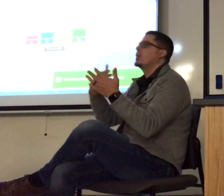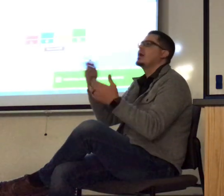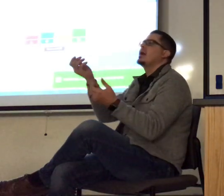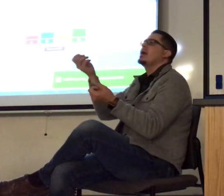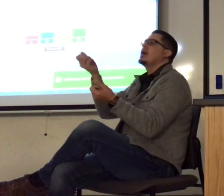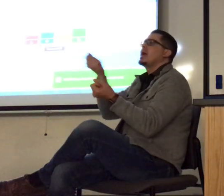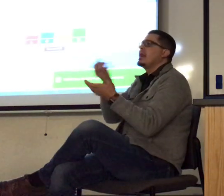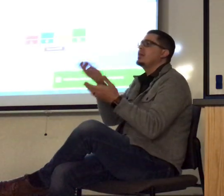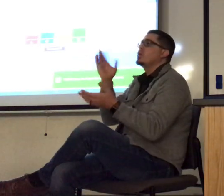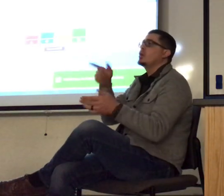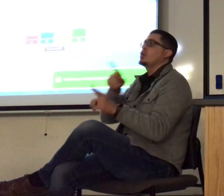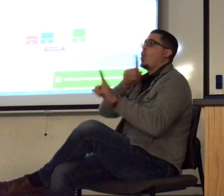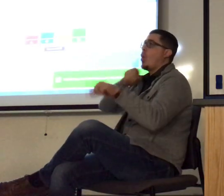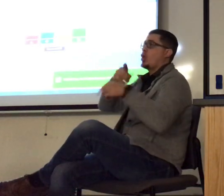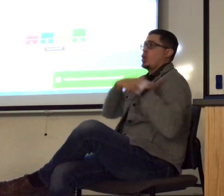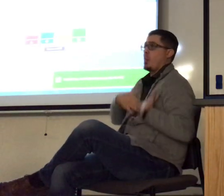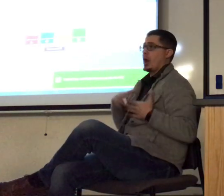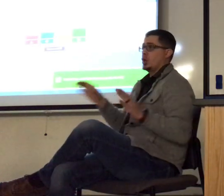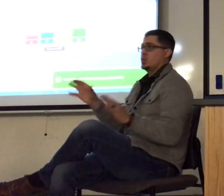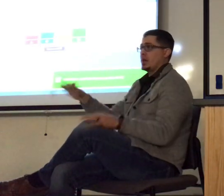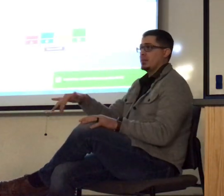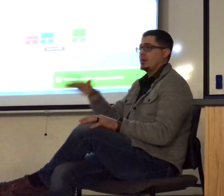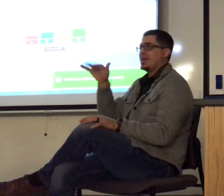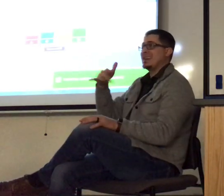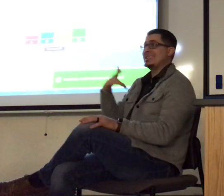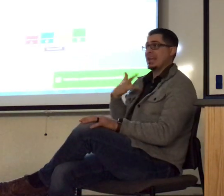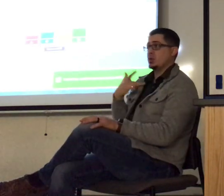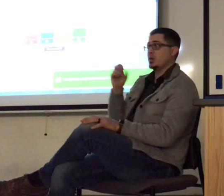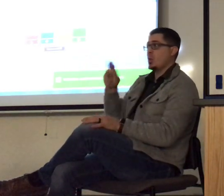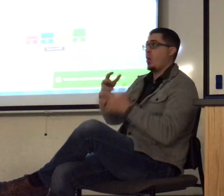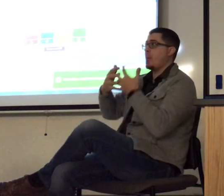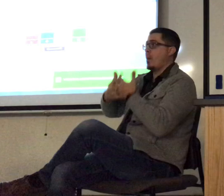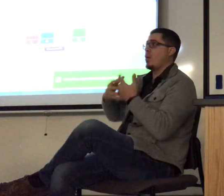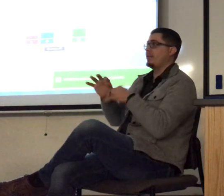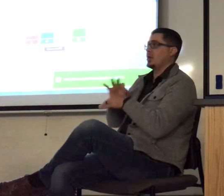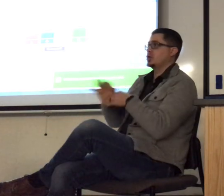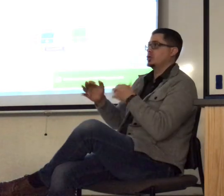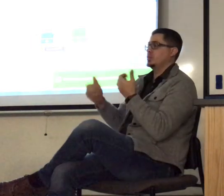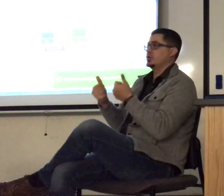you command your body to do something, is that sensory or motor?